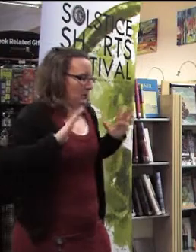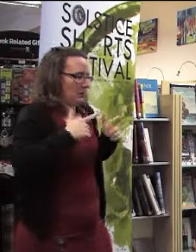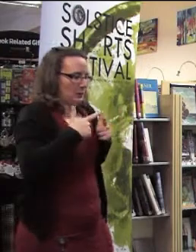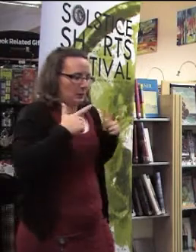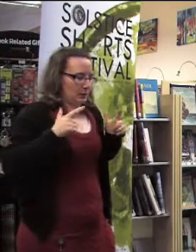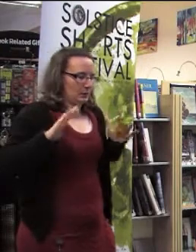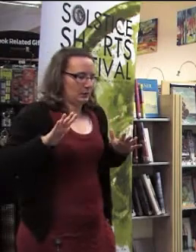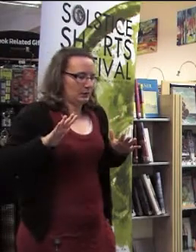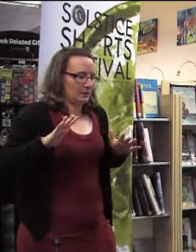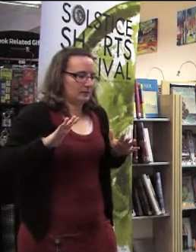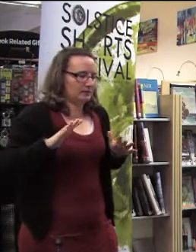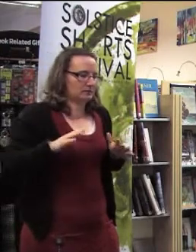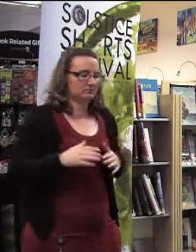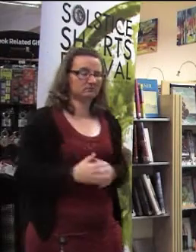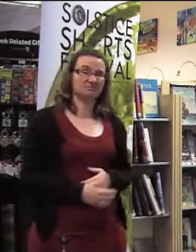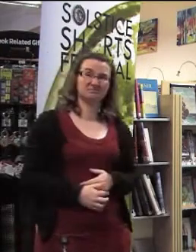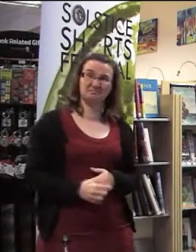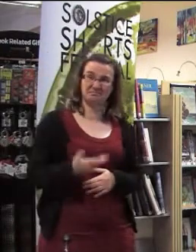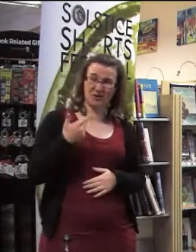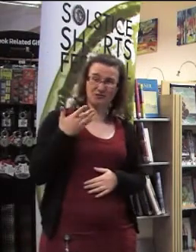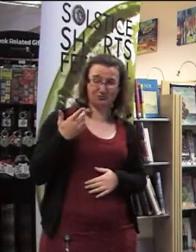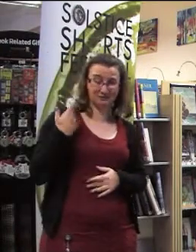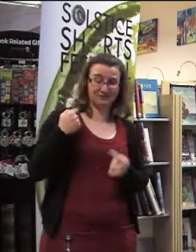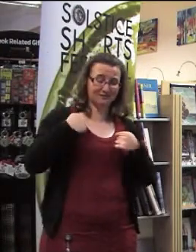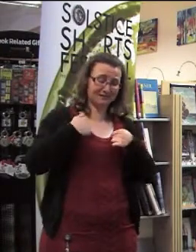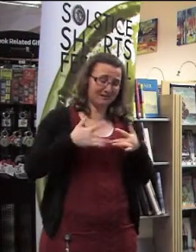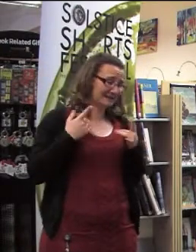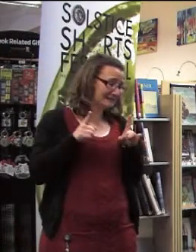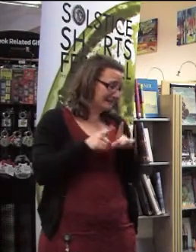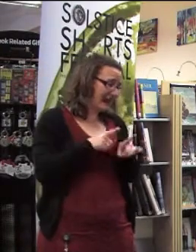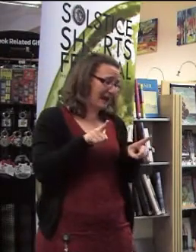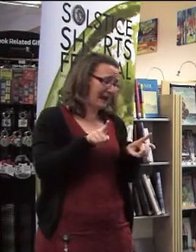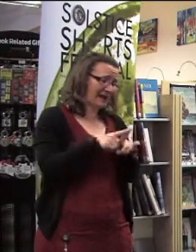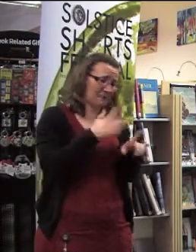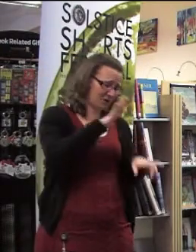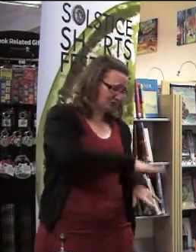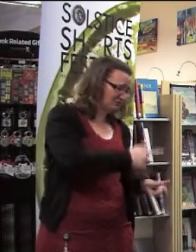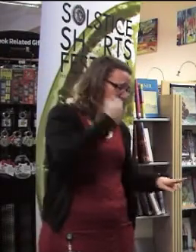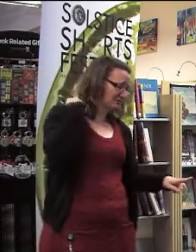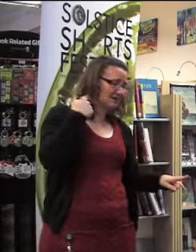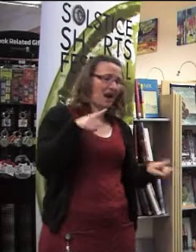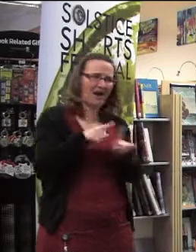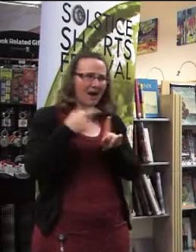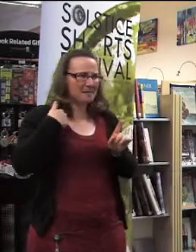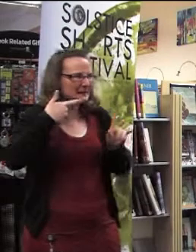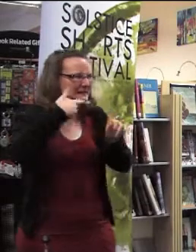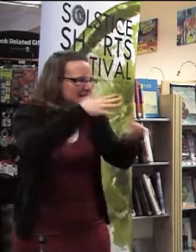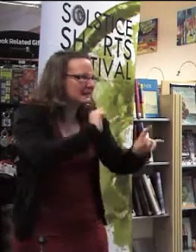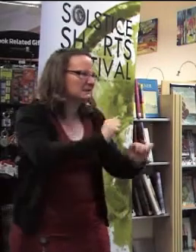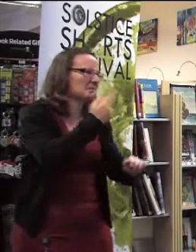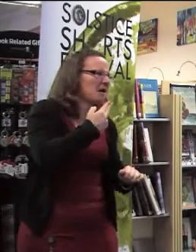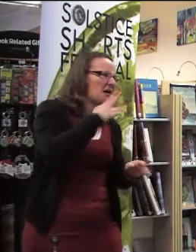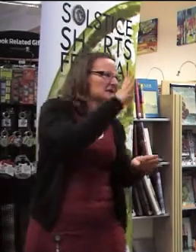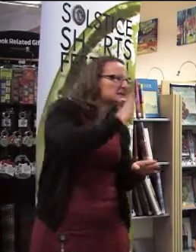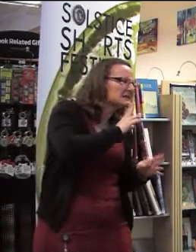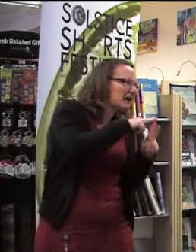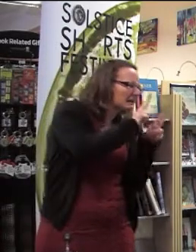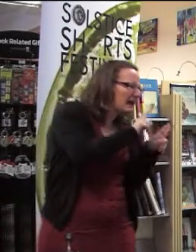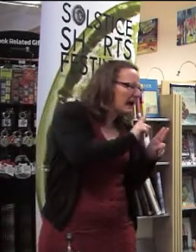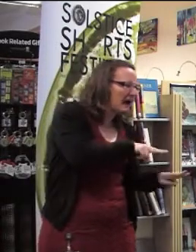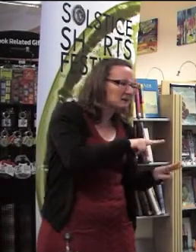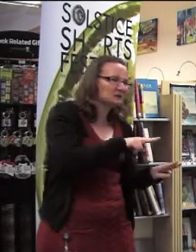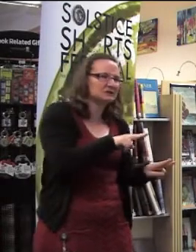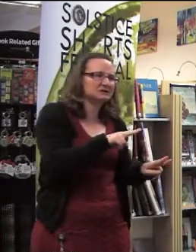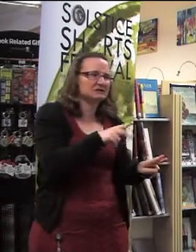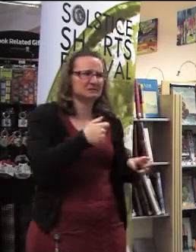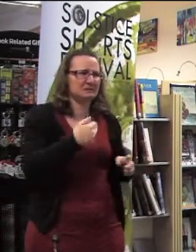These last few days I've been feeling that way again, like I've been sent along to my aunt's sad house, unaccompanied minor